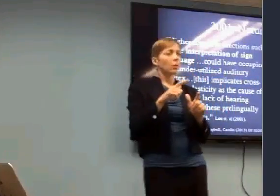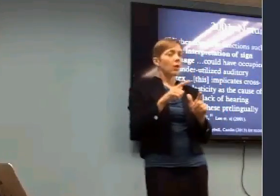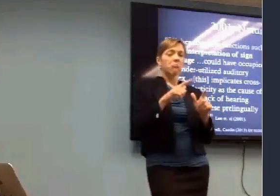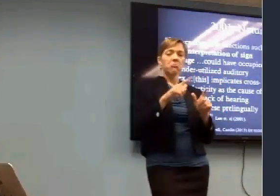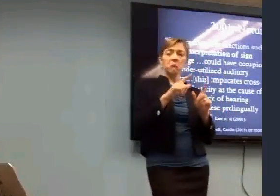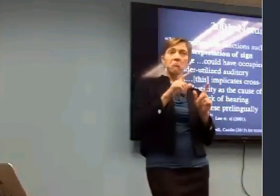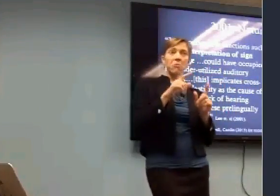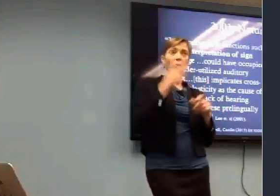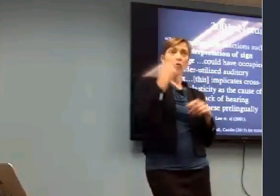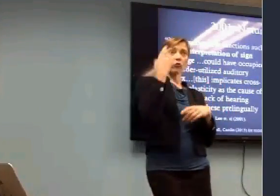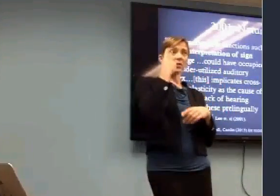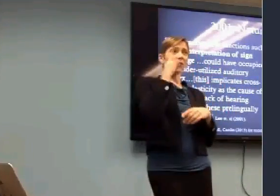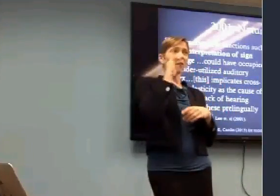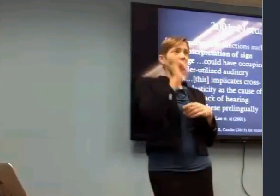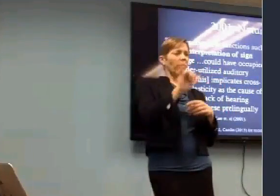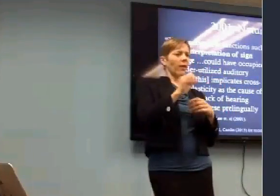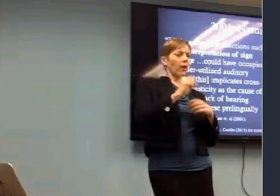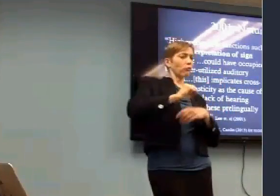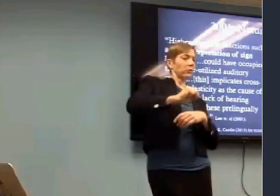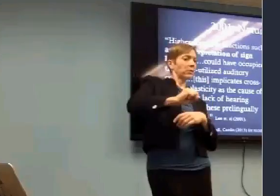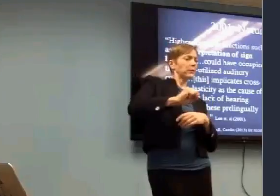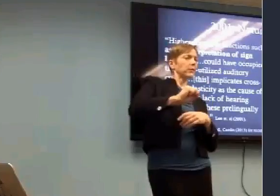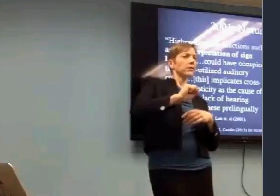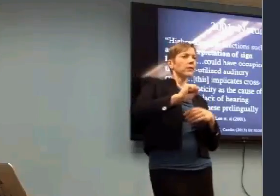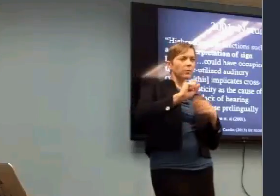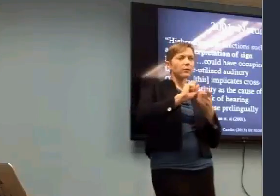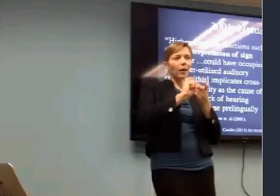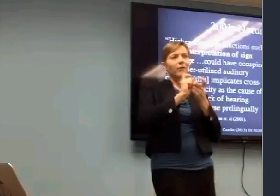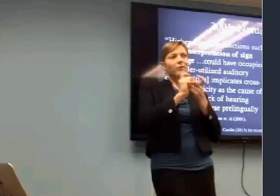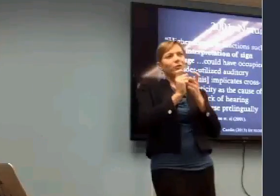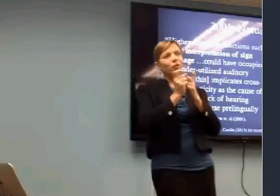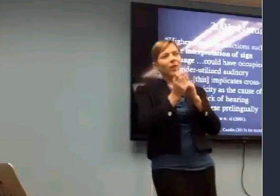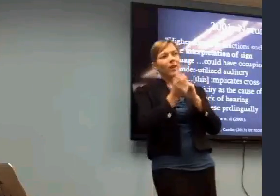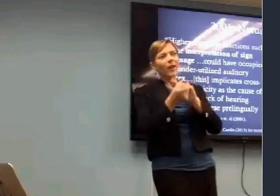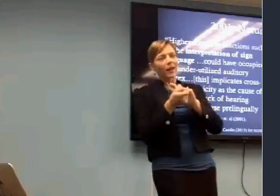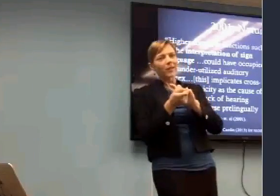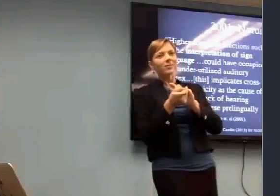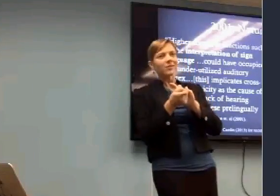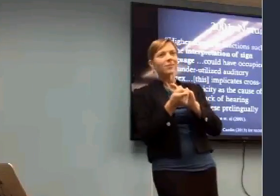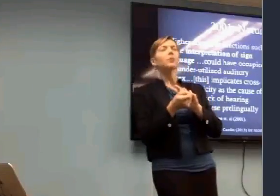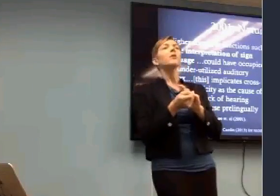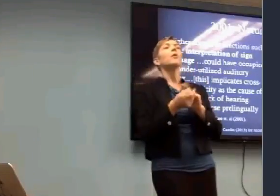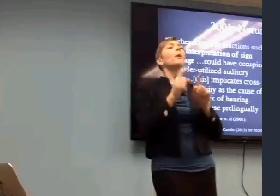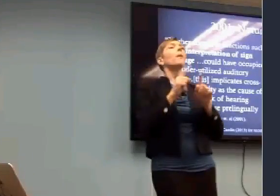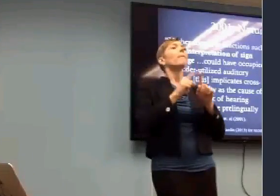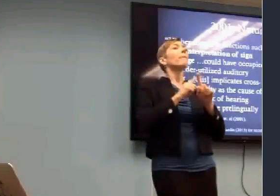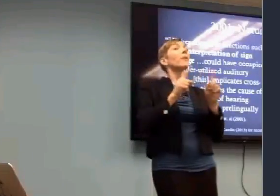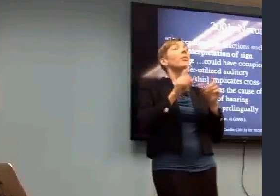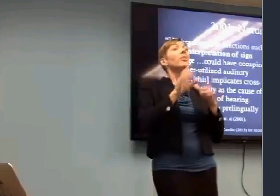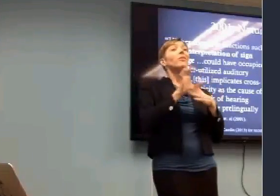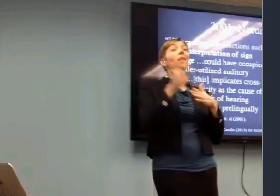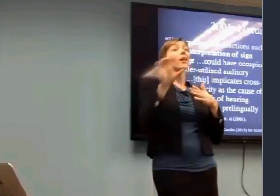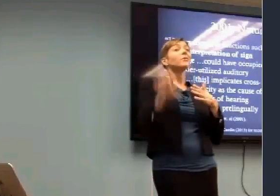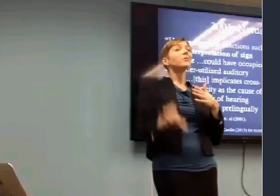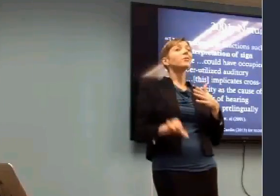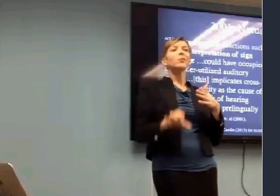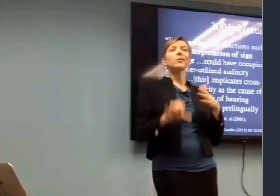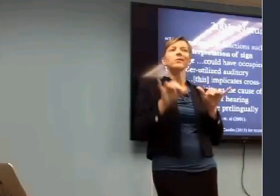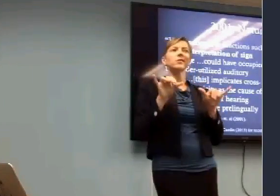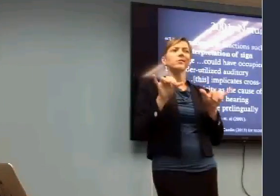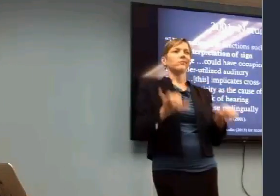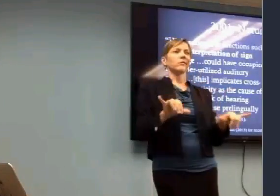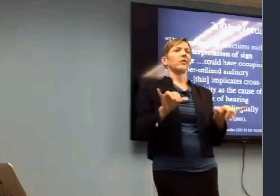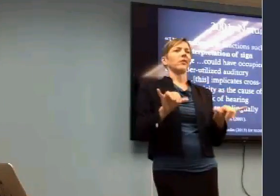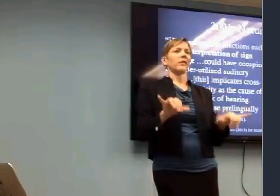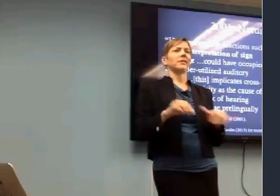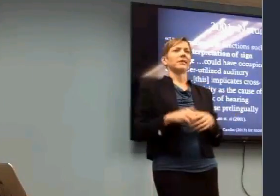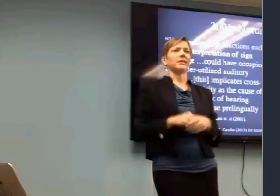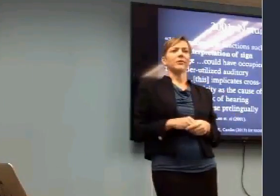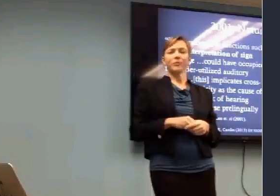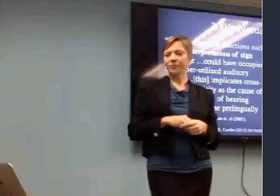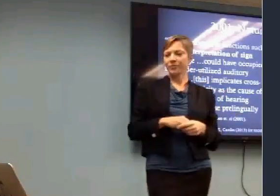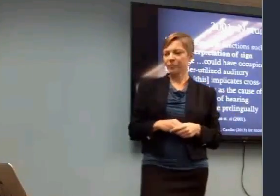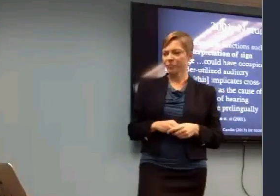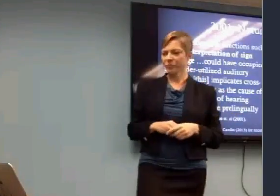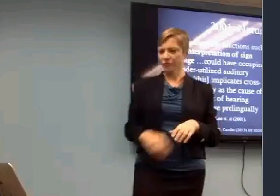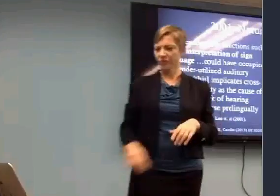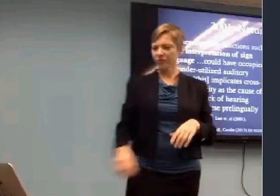there is resistance to providing access to sign language, and the nature of that resistance has changed, but the consequences